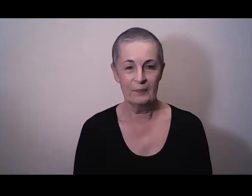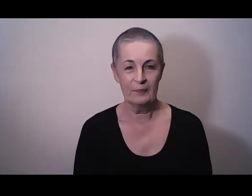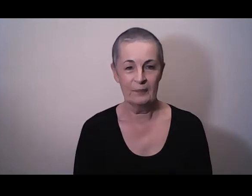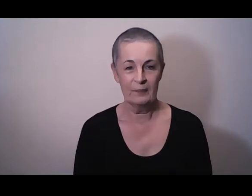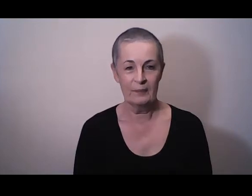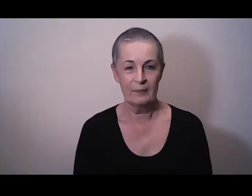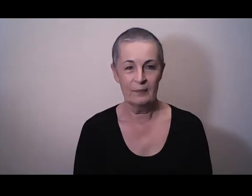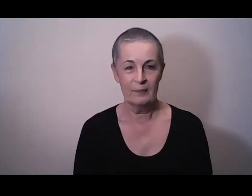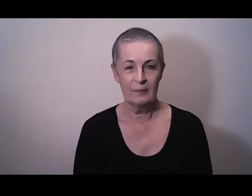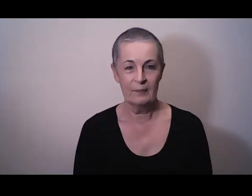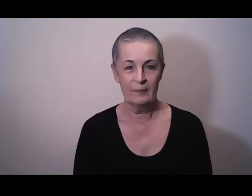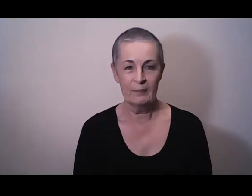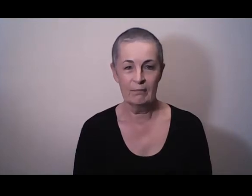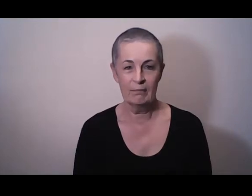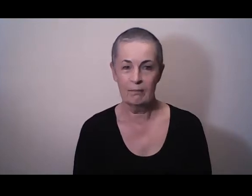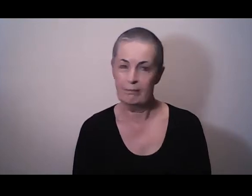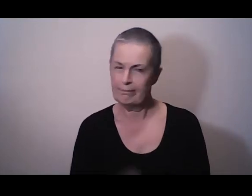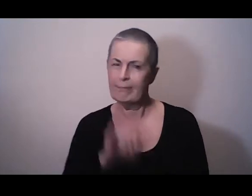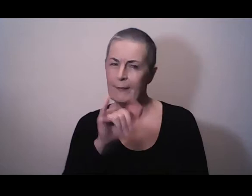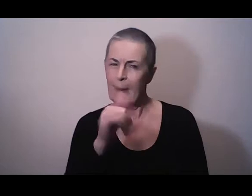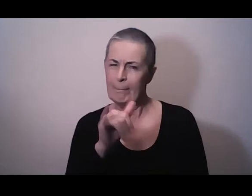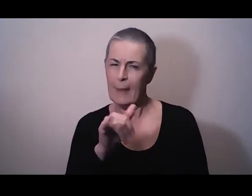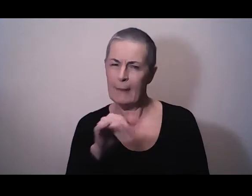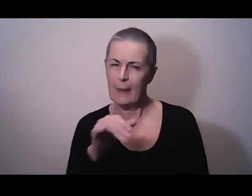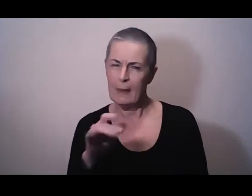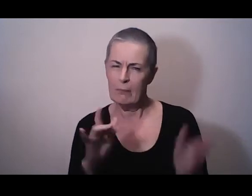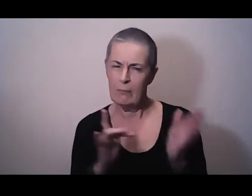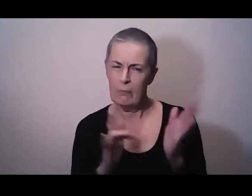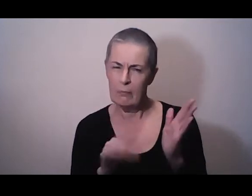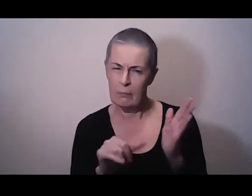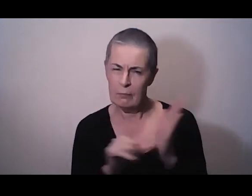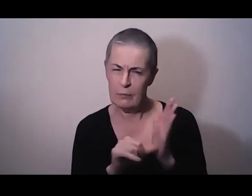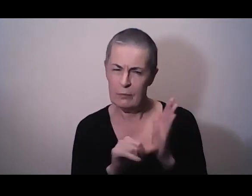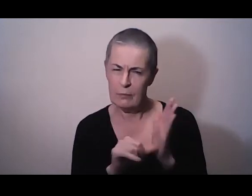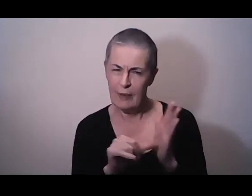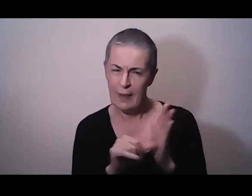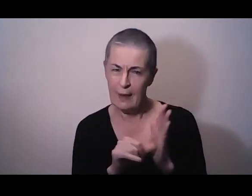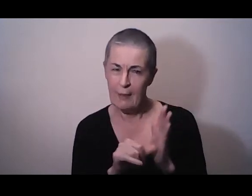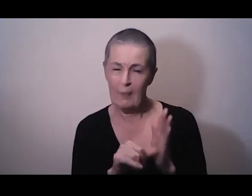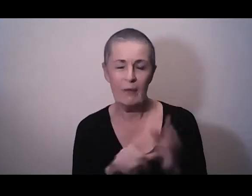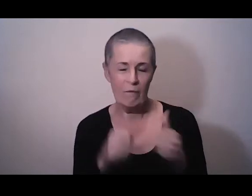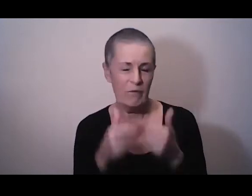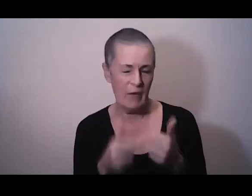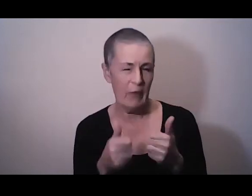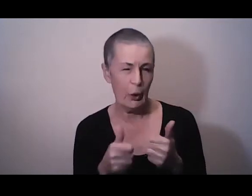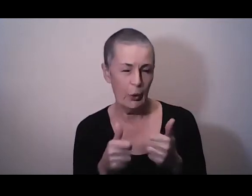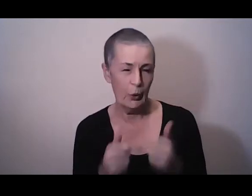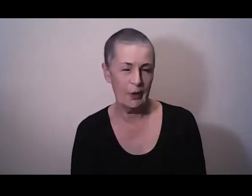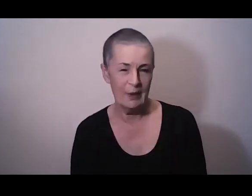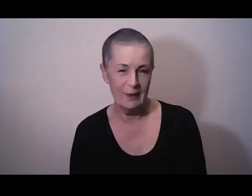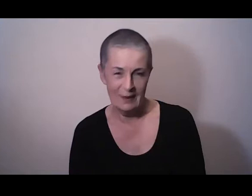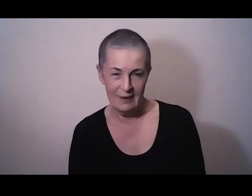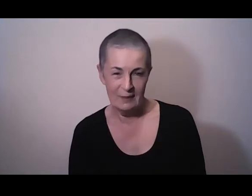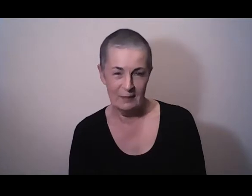So this may look a little bit more tricky, but it's very lovely to do